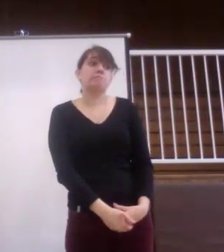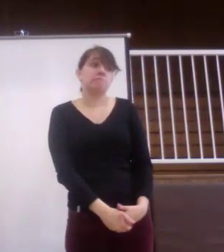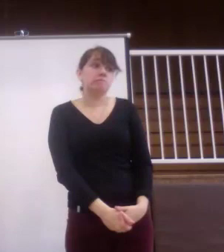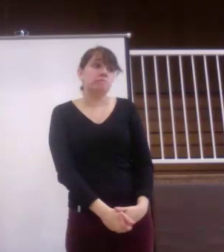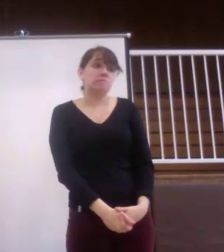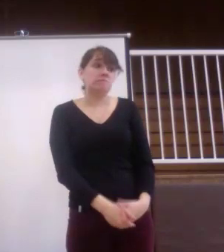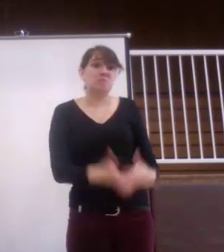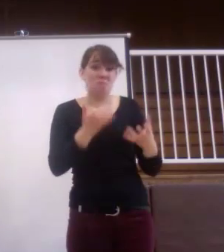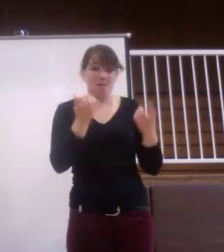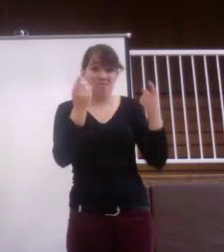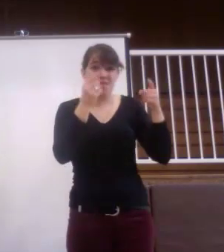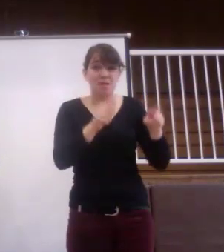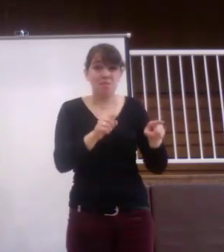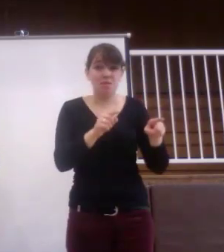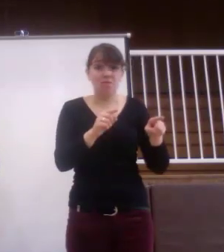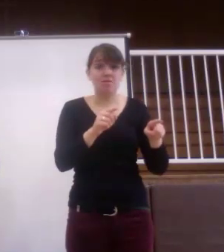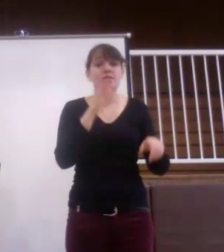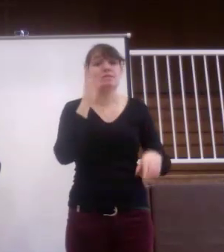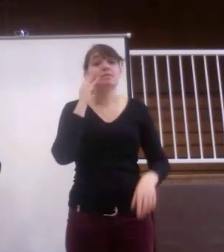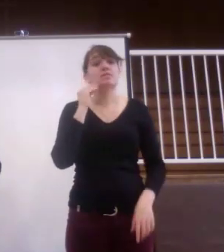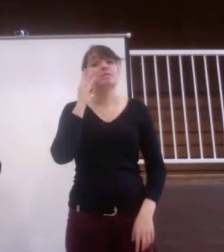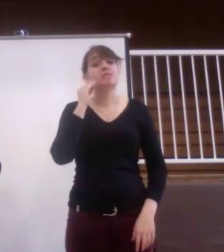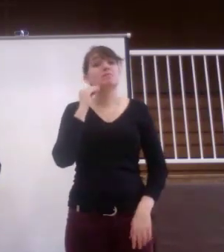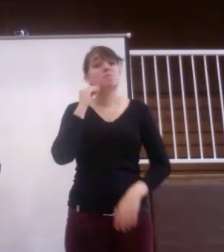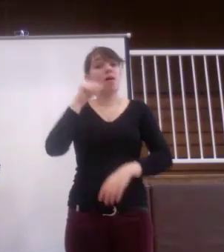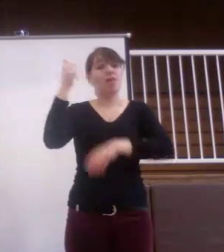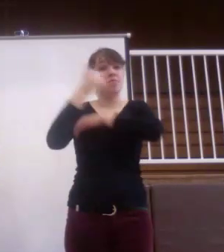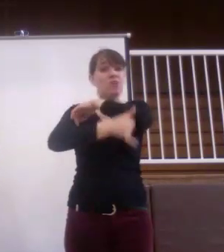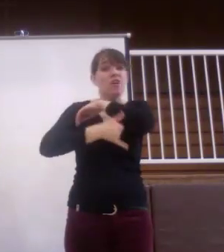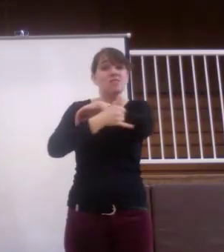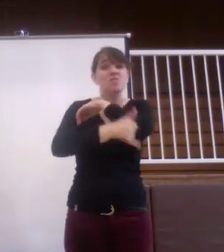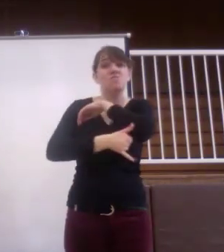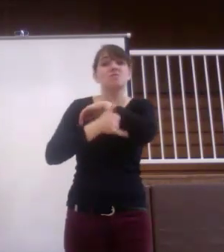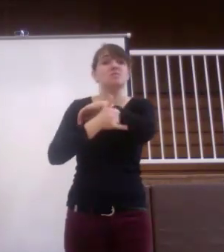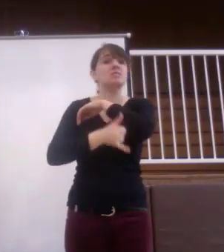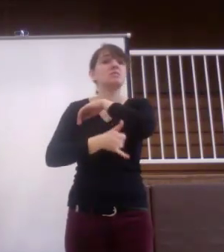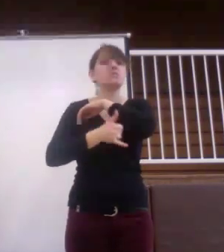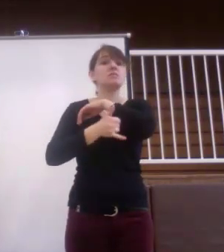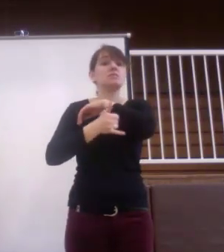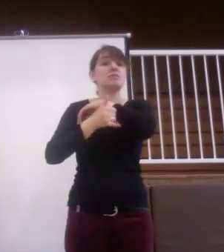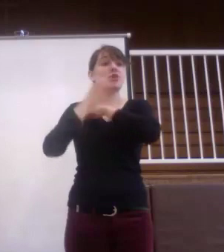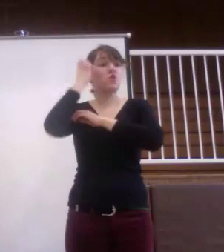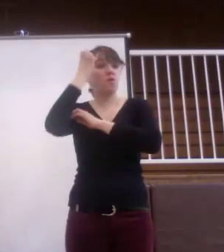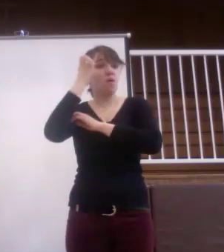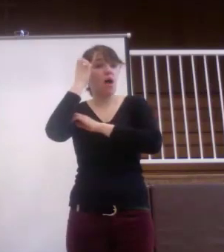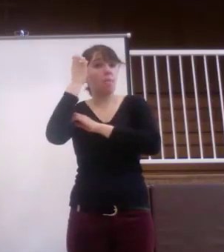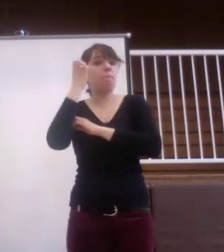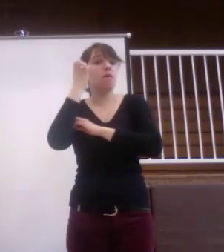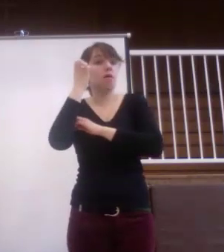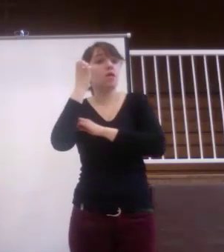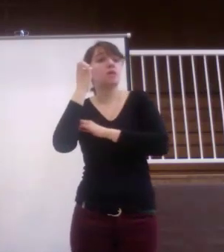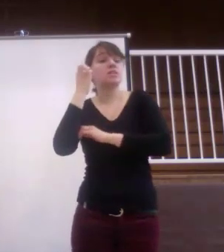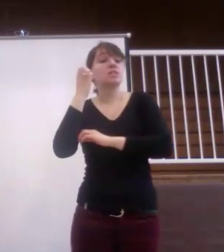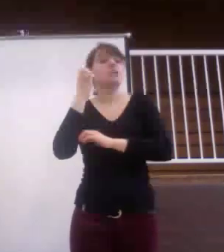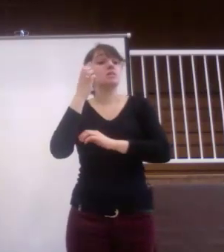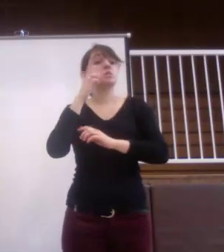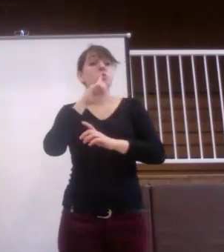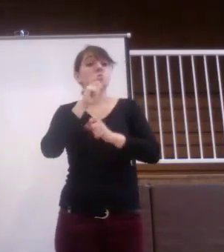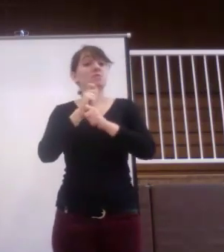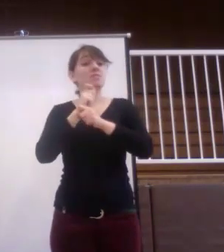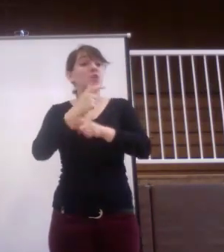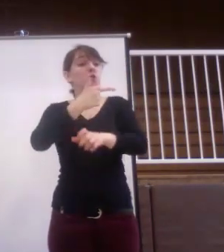The experience in the Netherlands, where it has been legal for, it actually is euthanasia, where the doctor